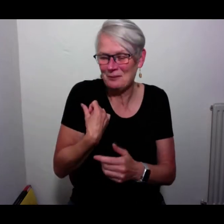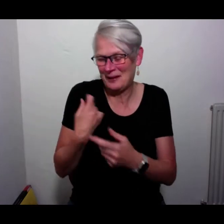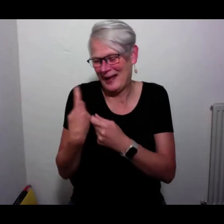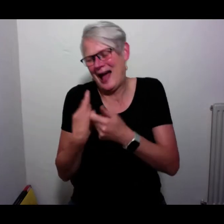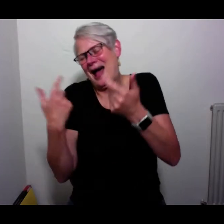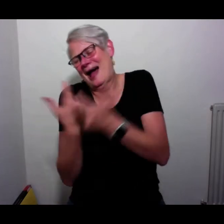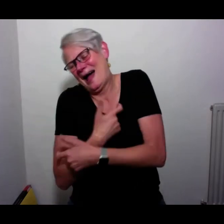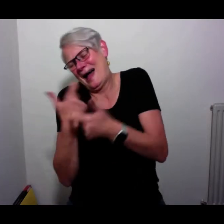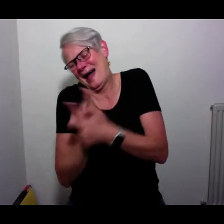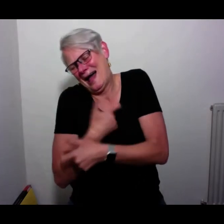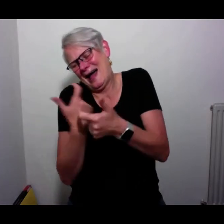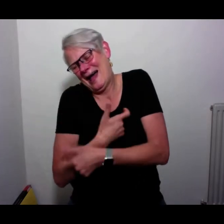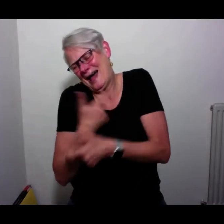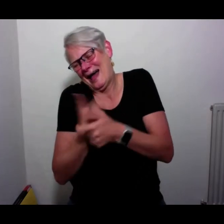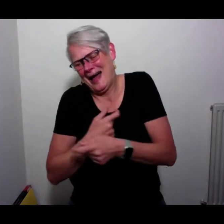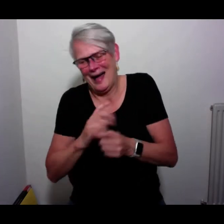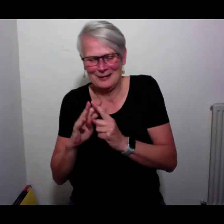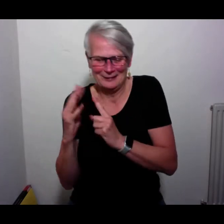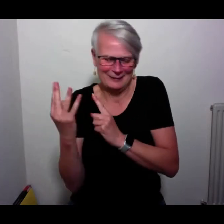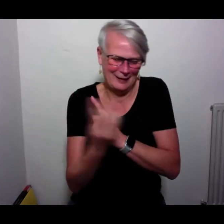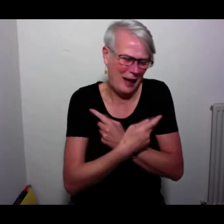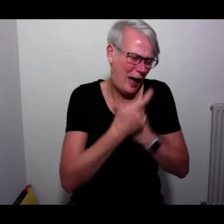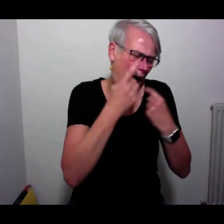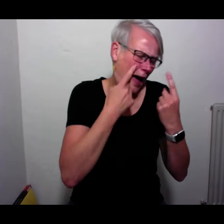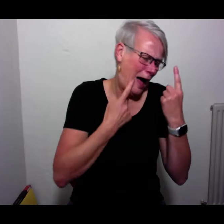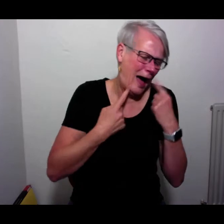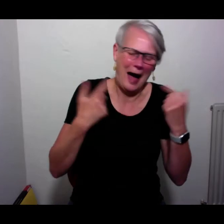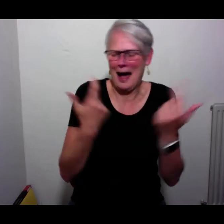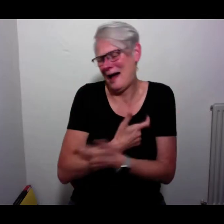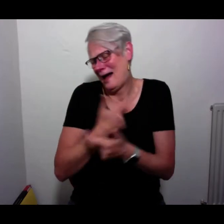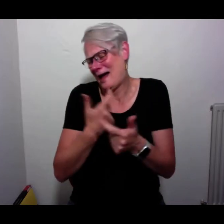cackle together in a circle of tears and laughter.